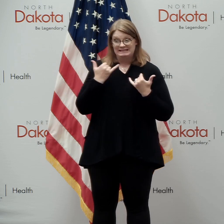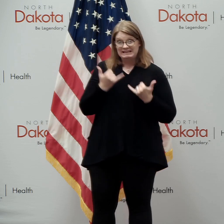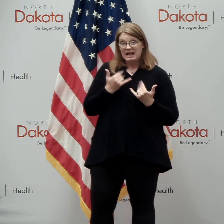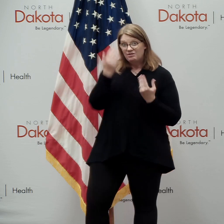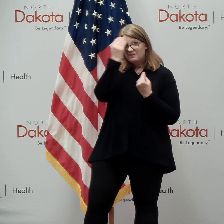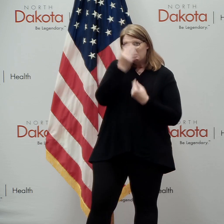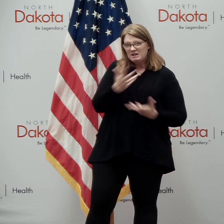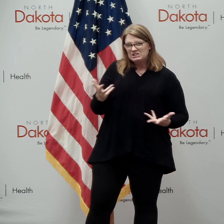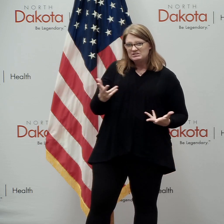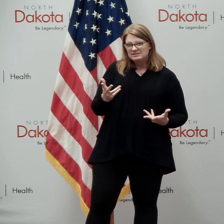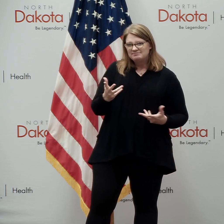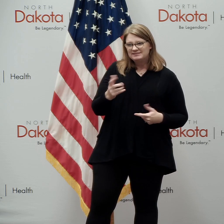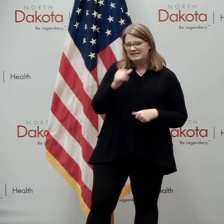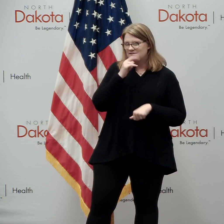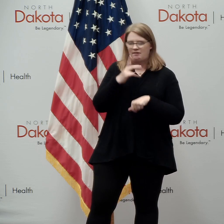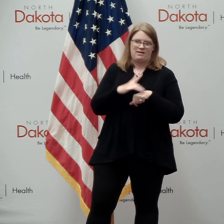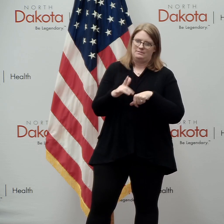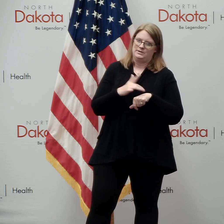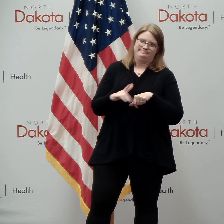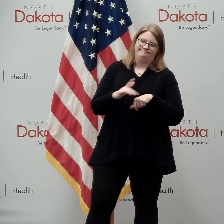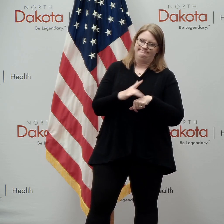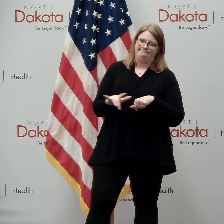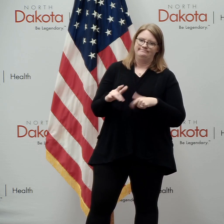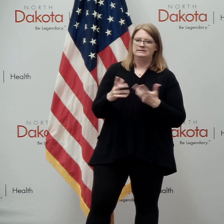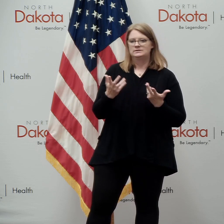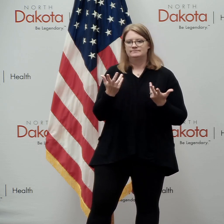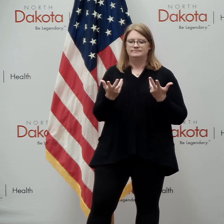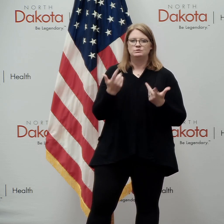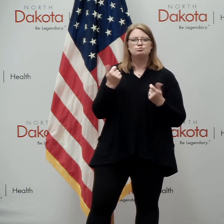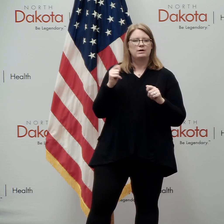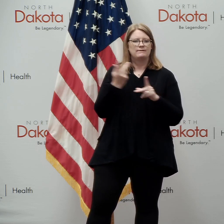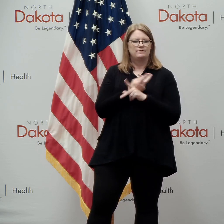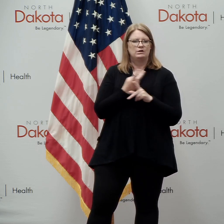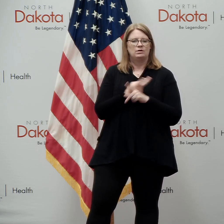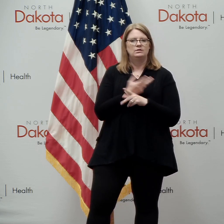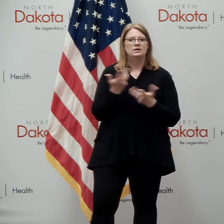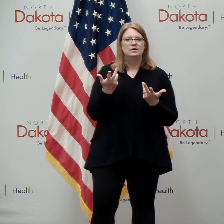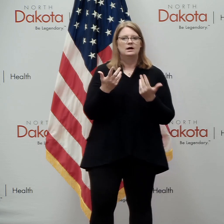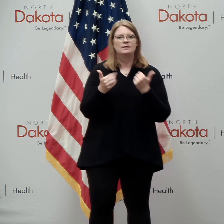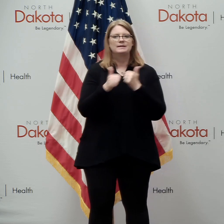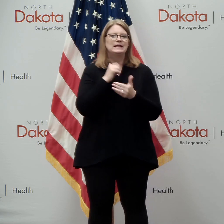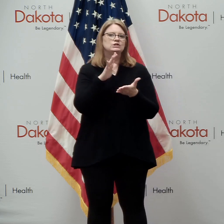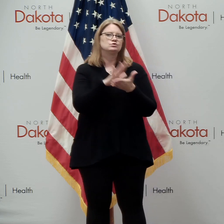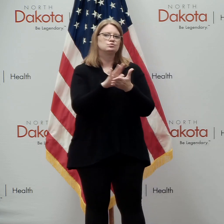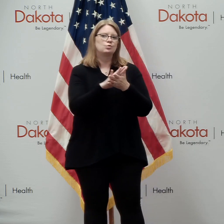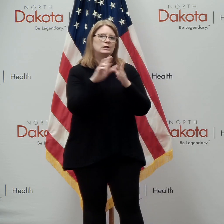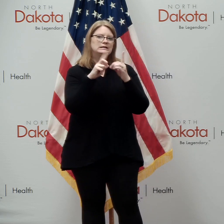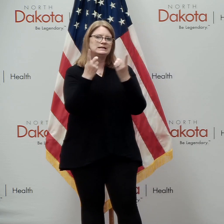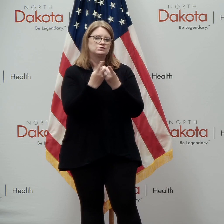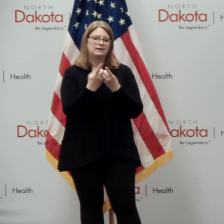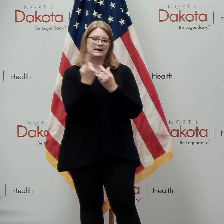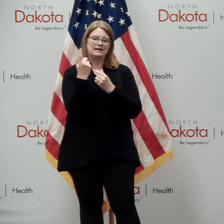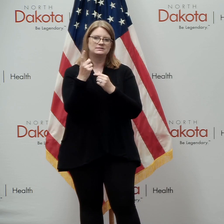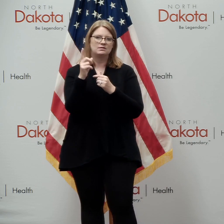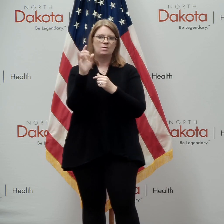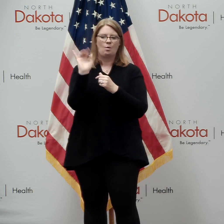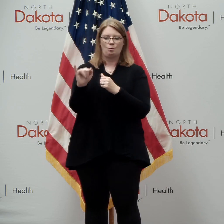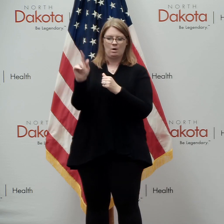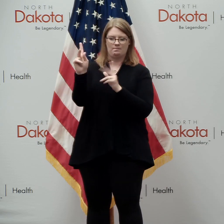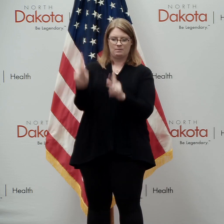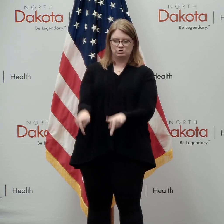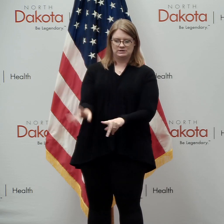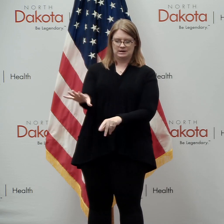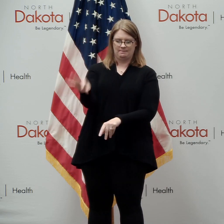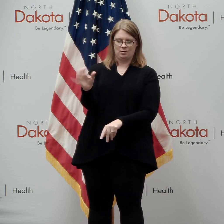not going out the door, but we're trying to figure out. Each school district has got a designated individual within the school district who